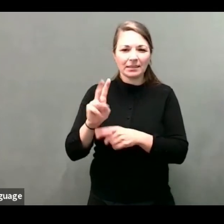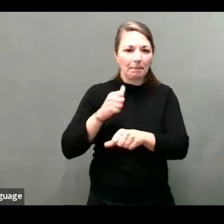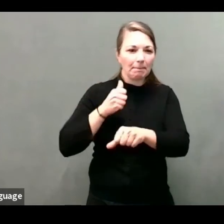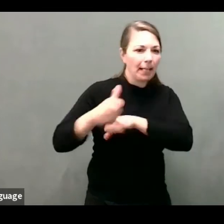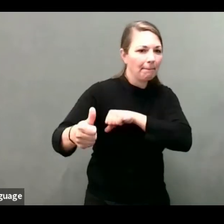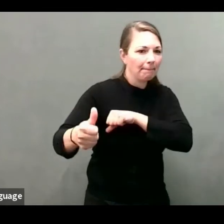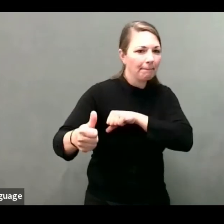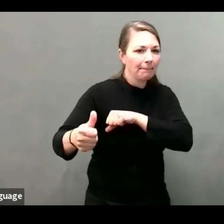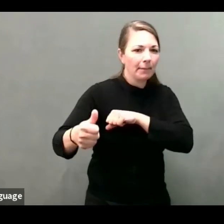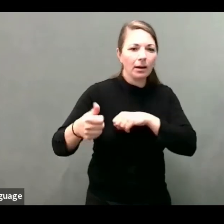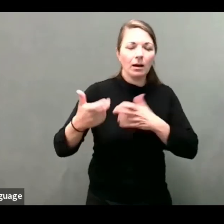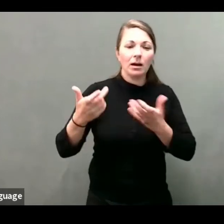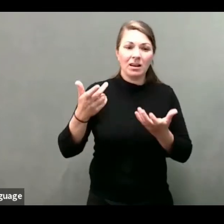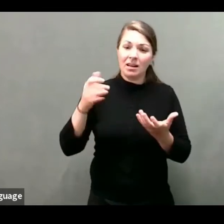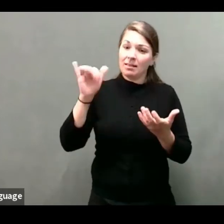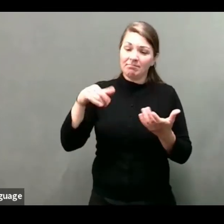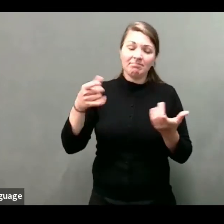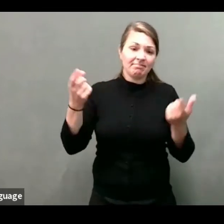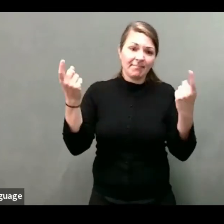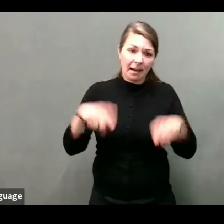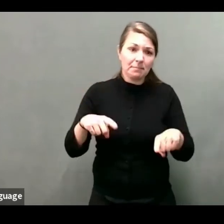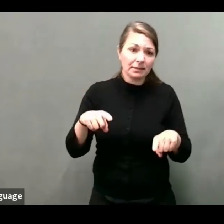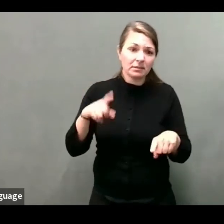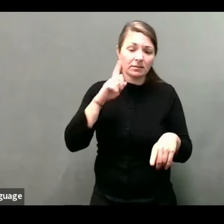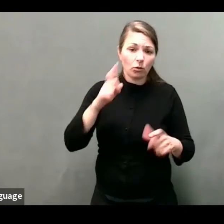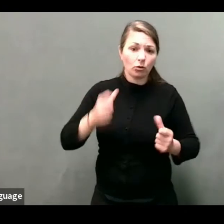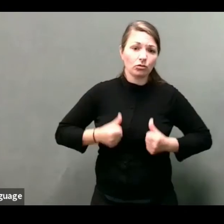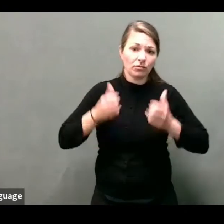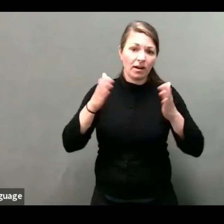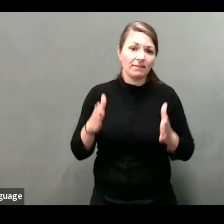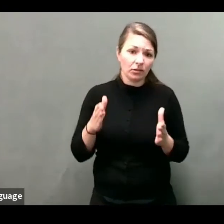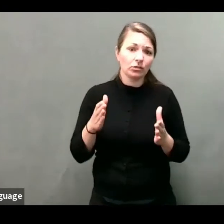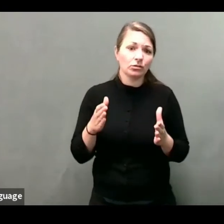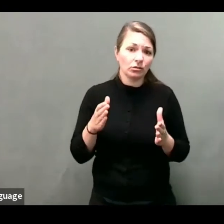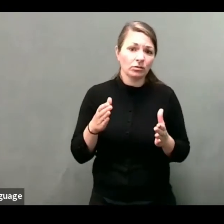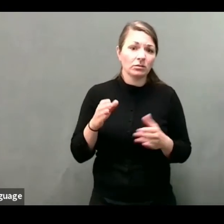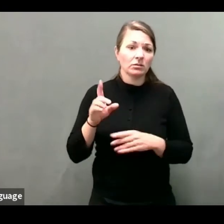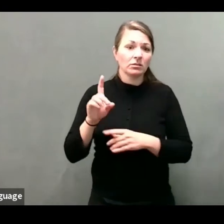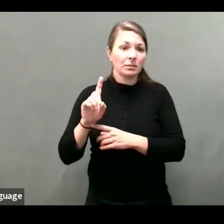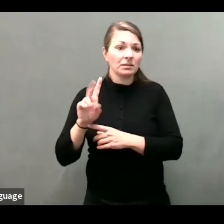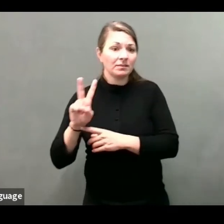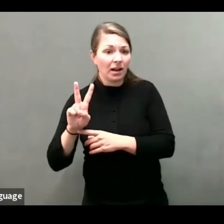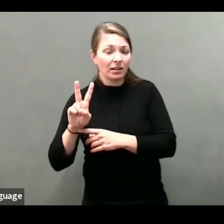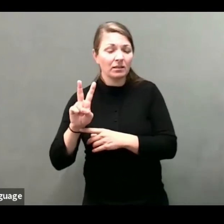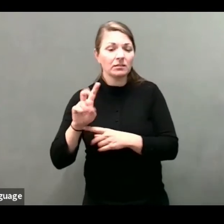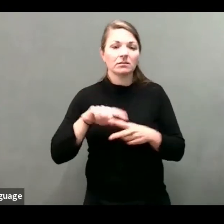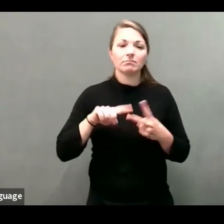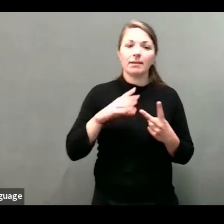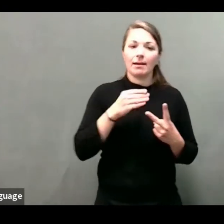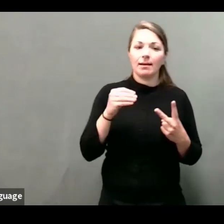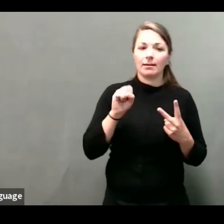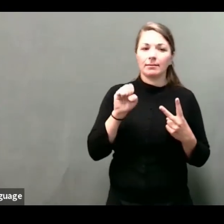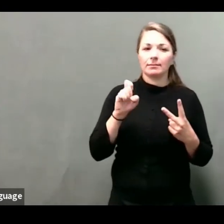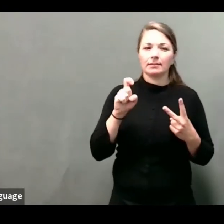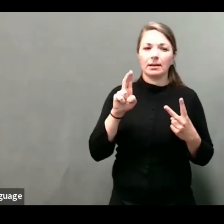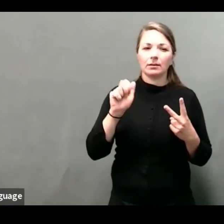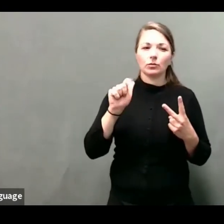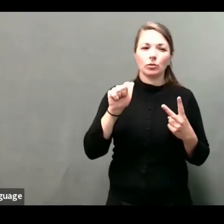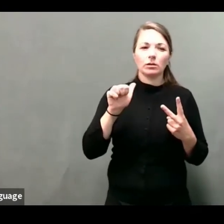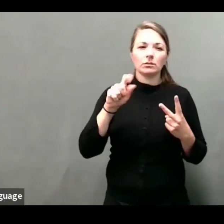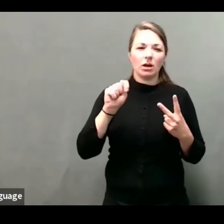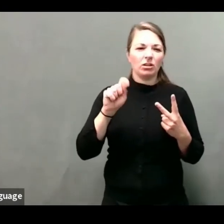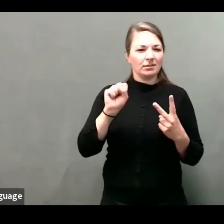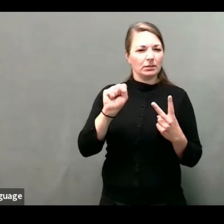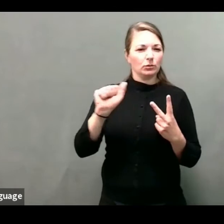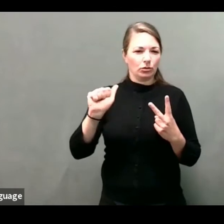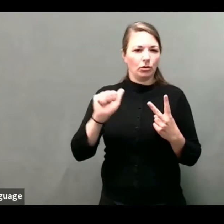definitely victim blaming there too. But what is a little different about sexual assault is that